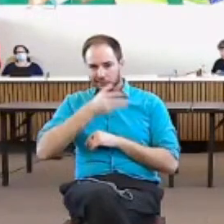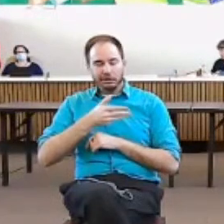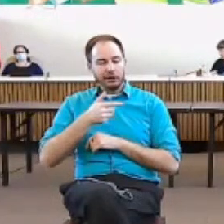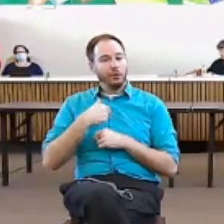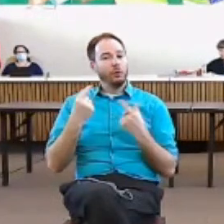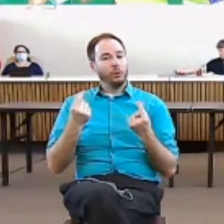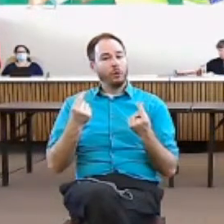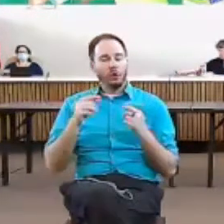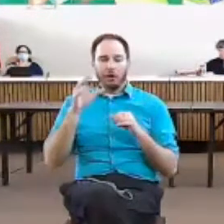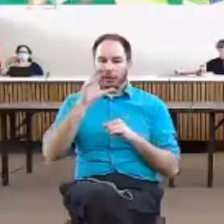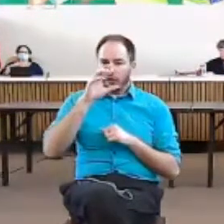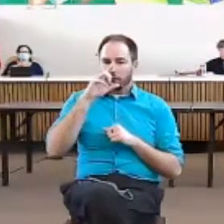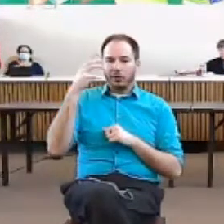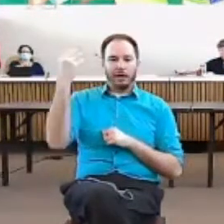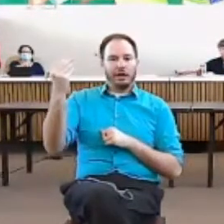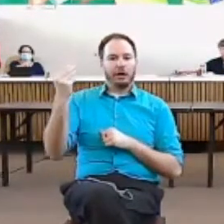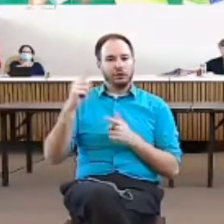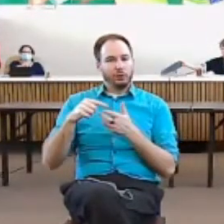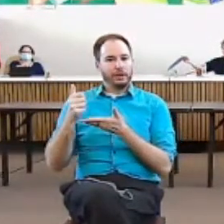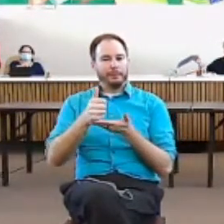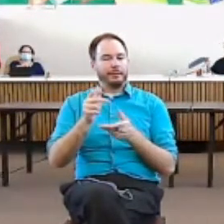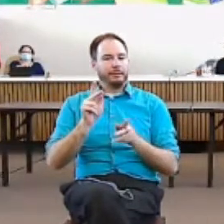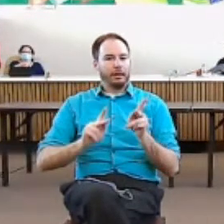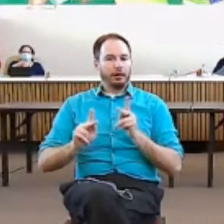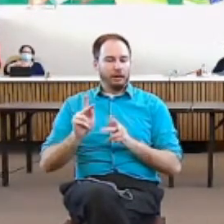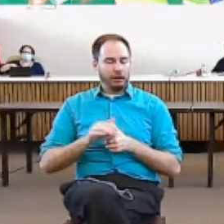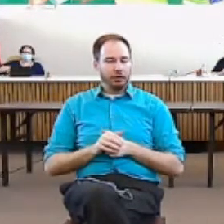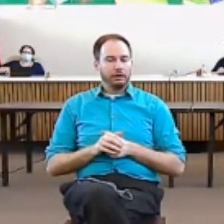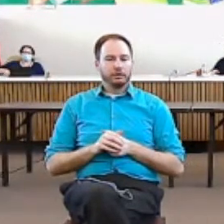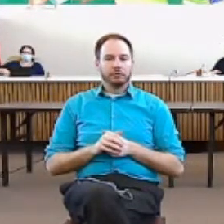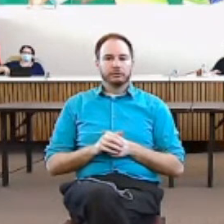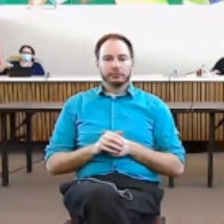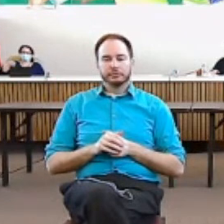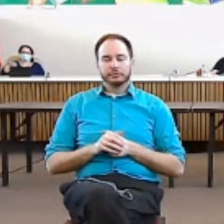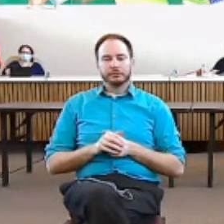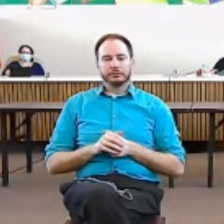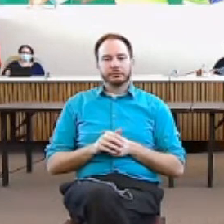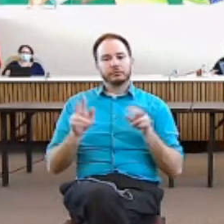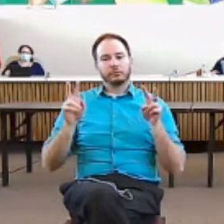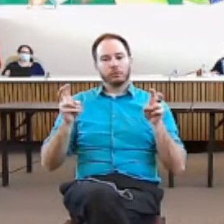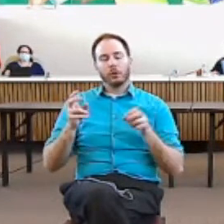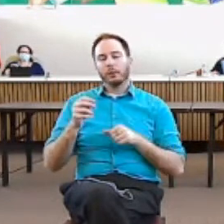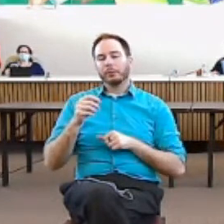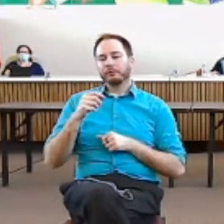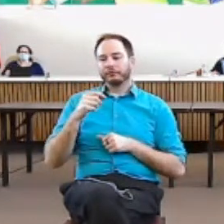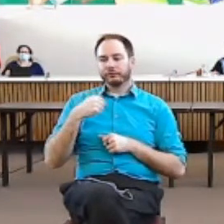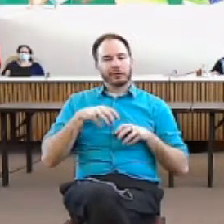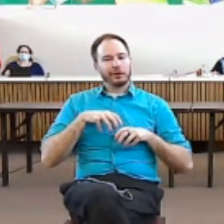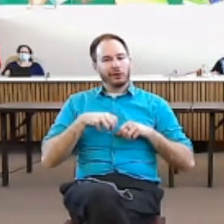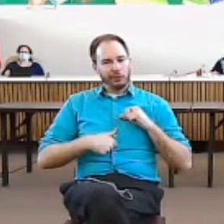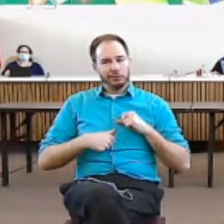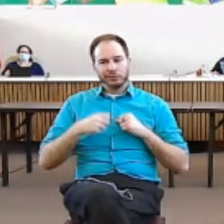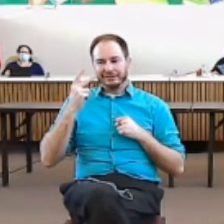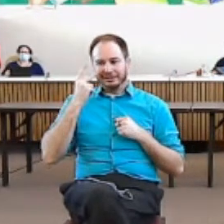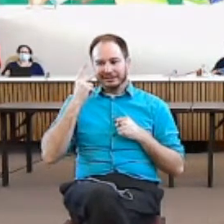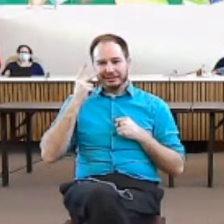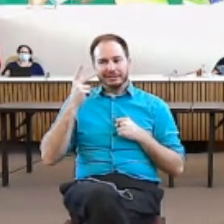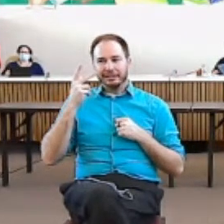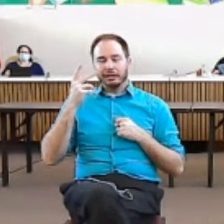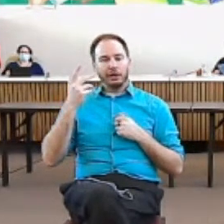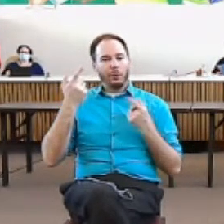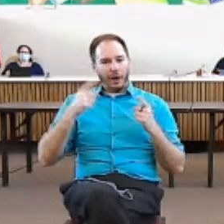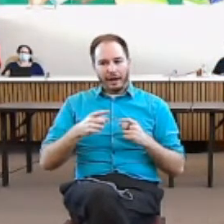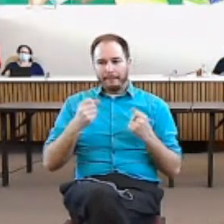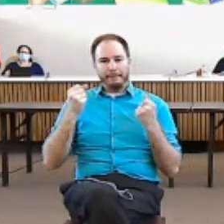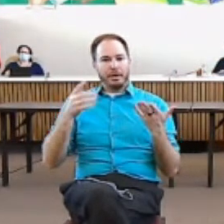found opportunities to help others. She says, "It wrecked my heart to see the spike in loneliness